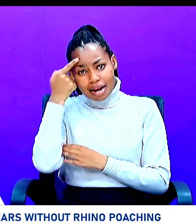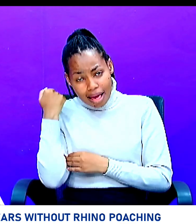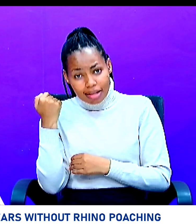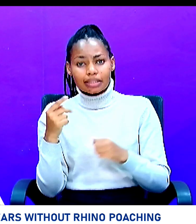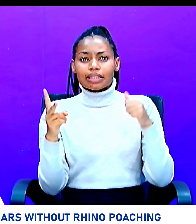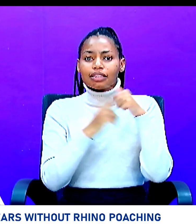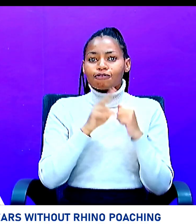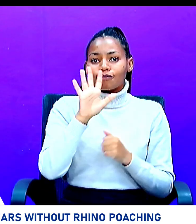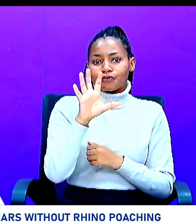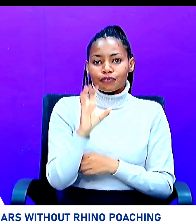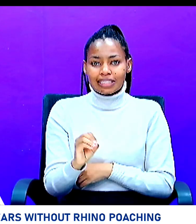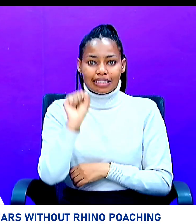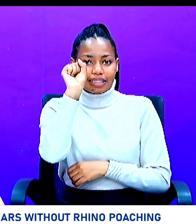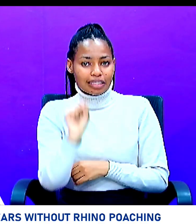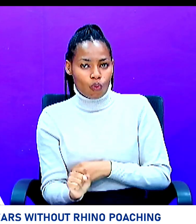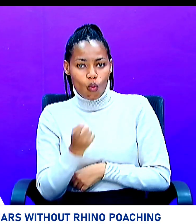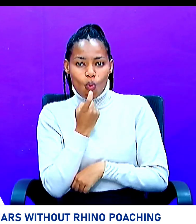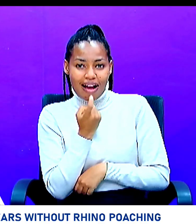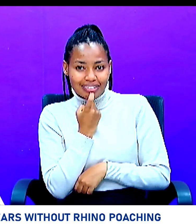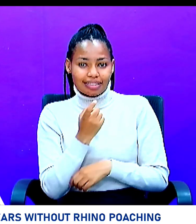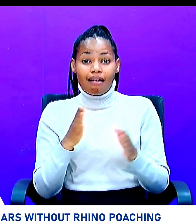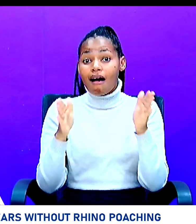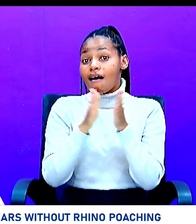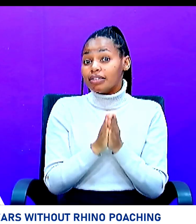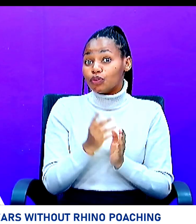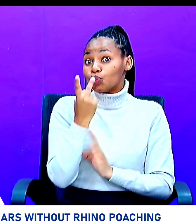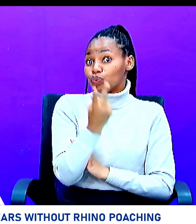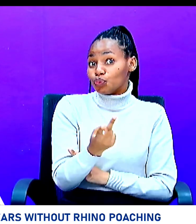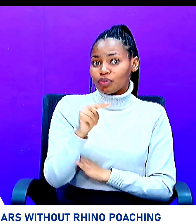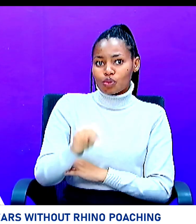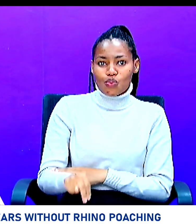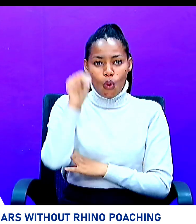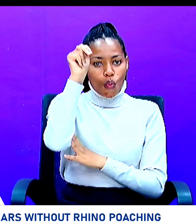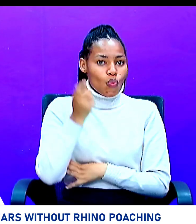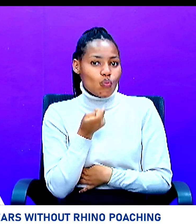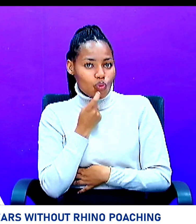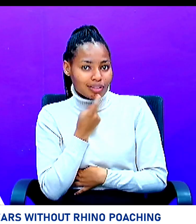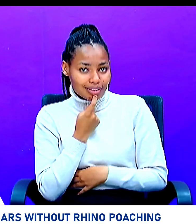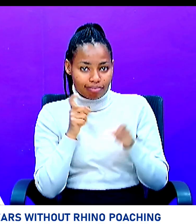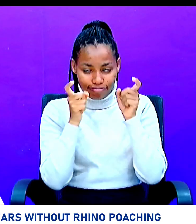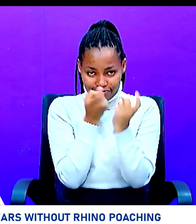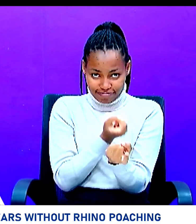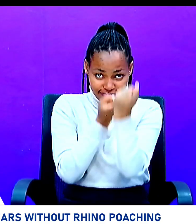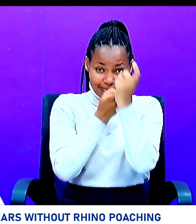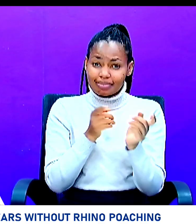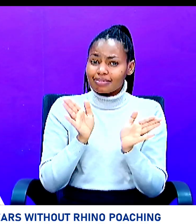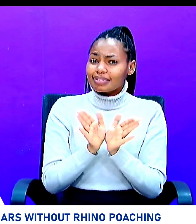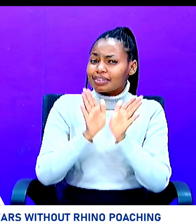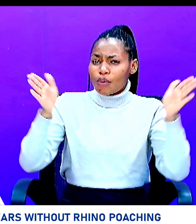853 black, 750 southern white, and 2 northern white rhinos. Public awareness campaign has